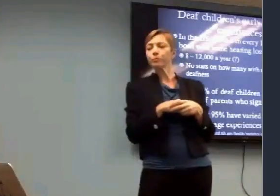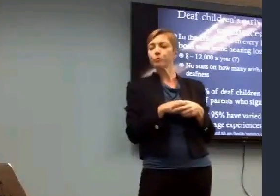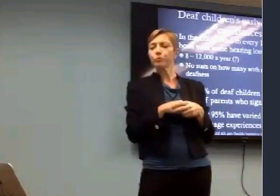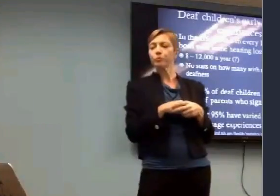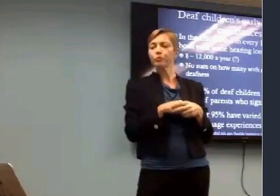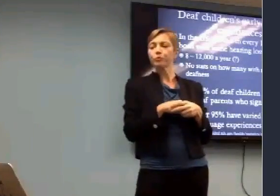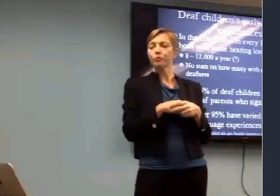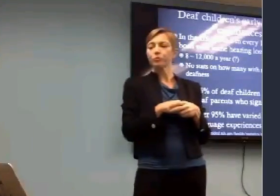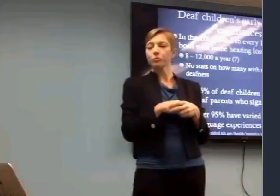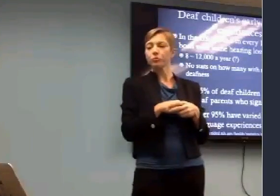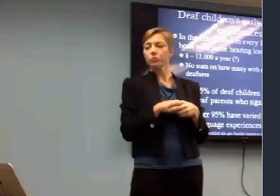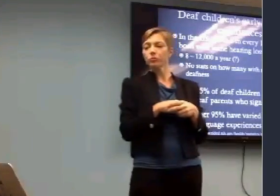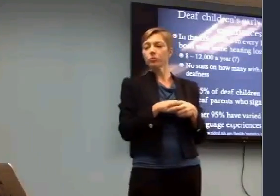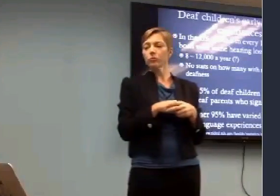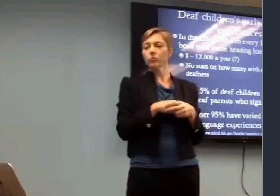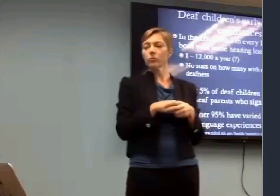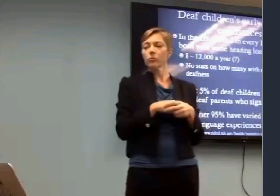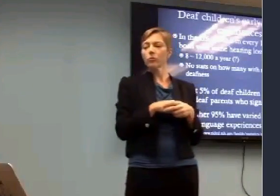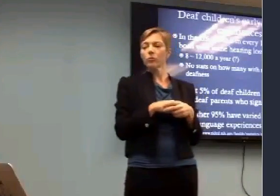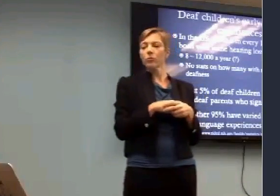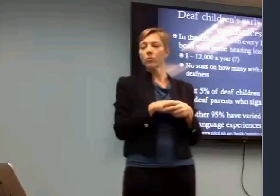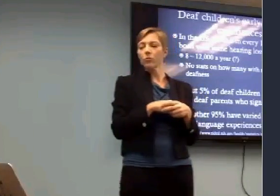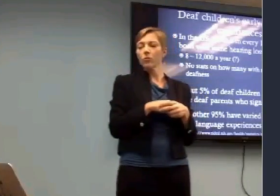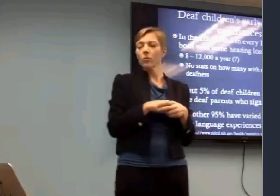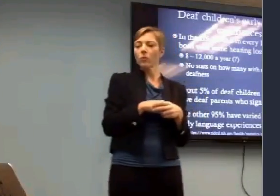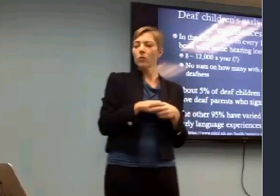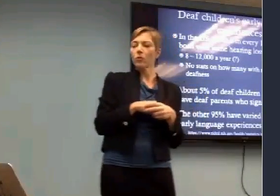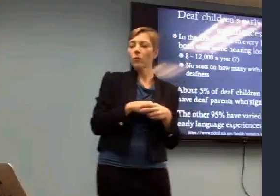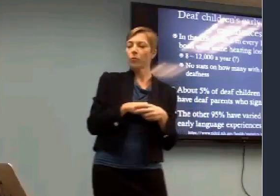that 95%.